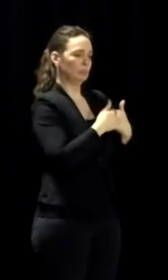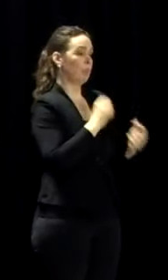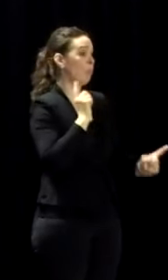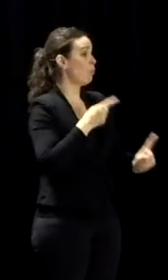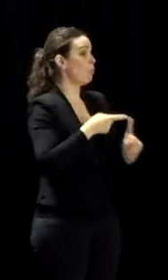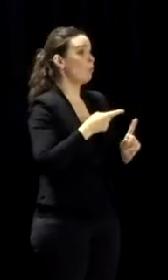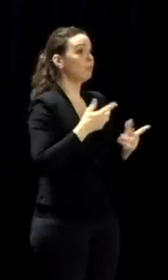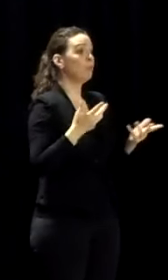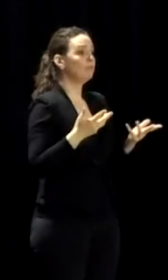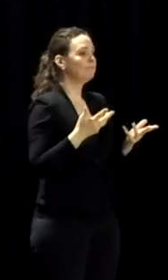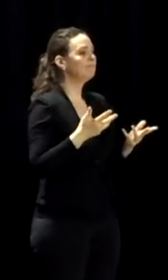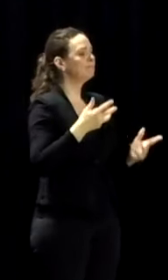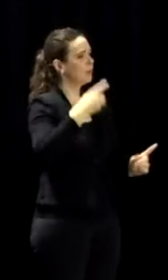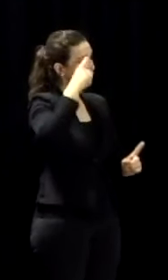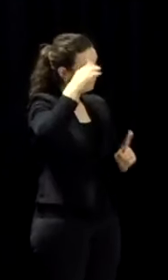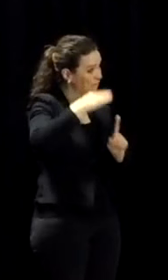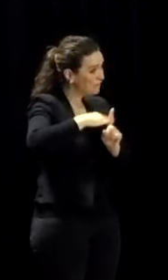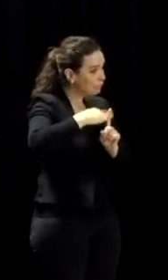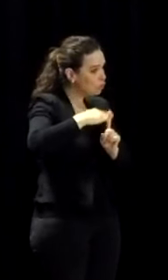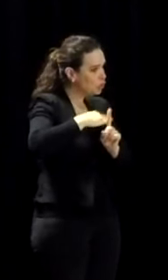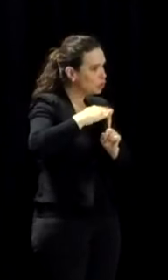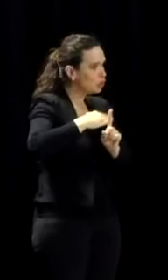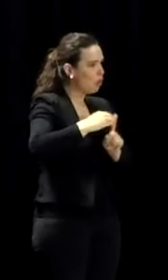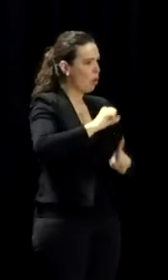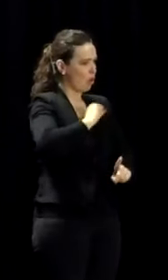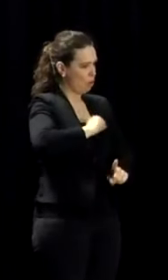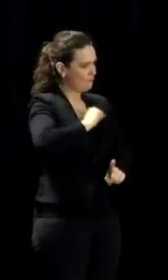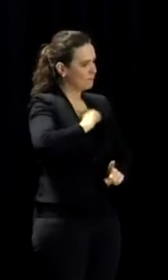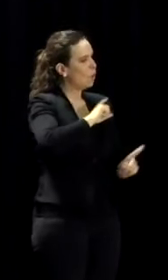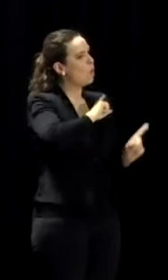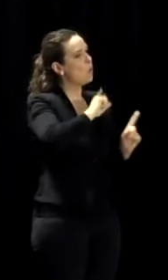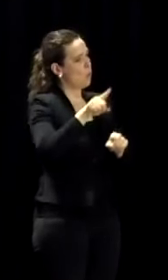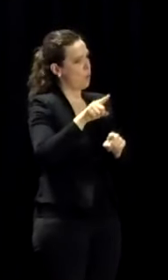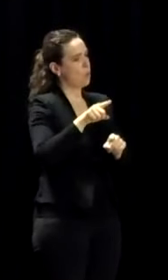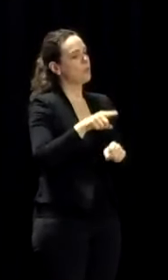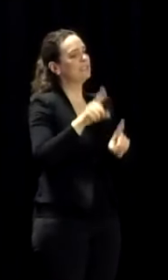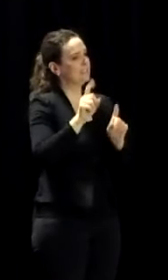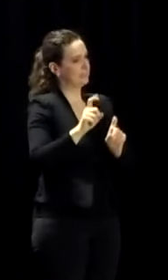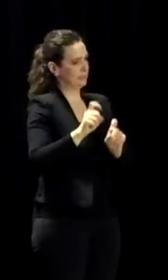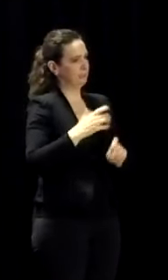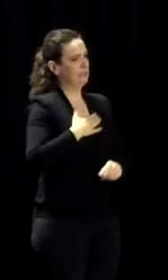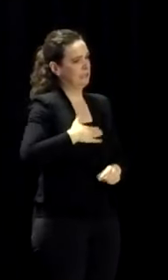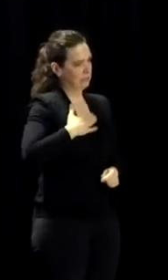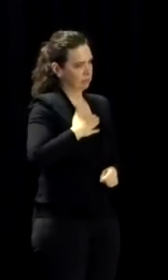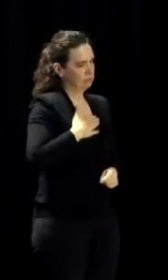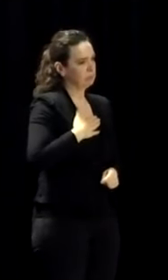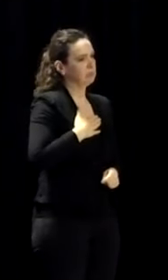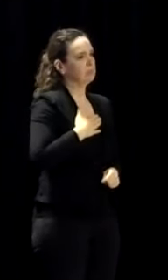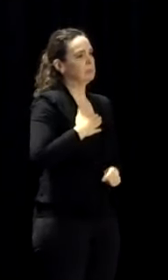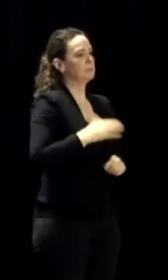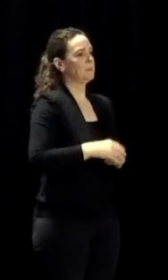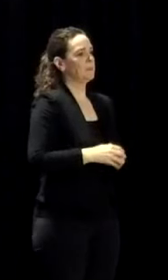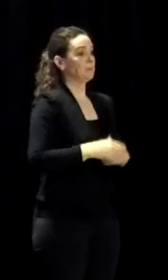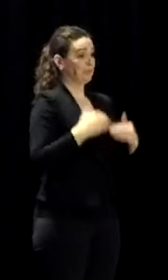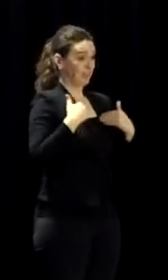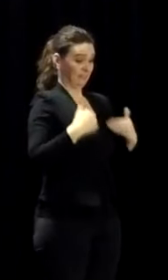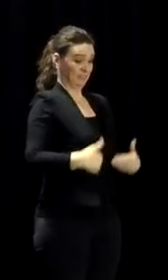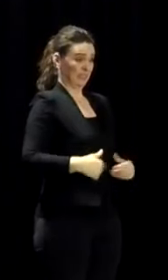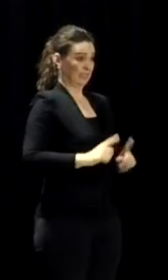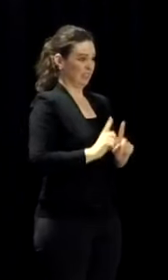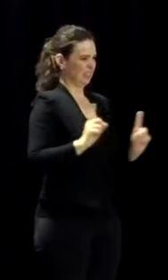doing great jobs in order to be able to help. So social distancing must continue, but we also want to make sure that we're continuing in the area